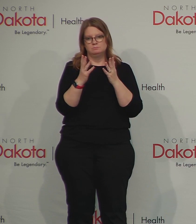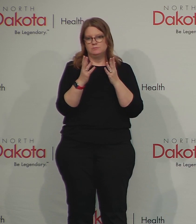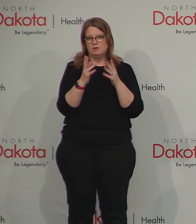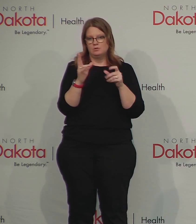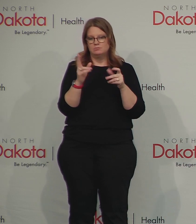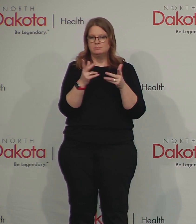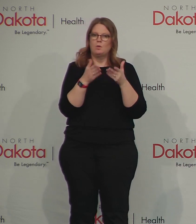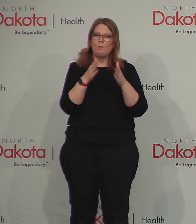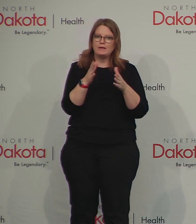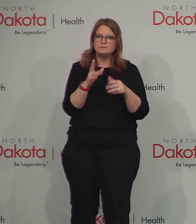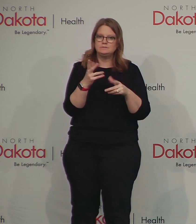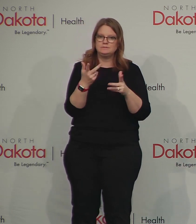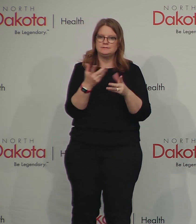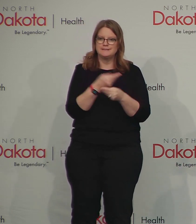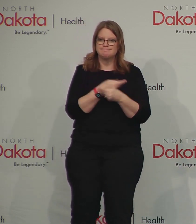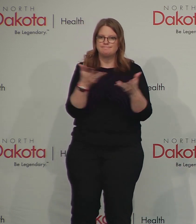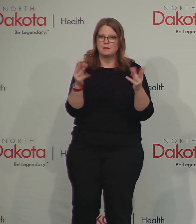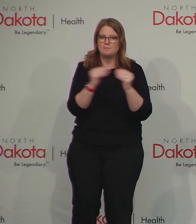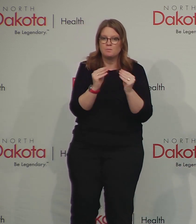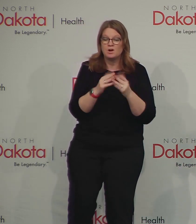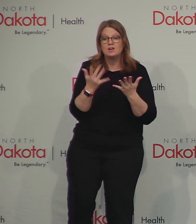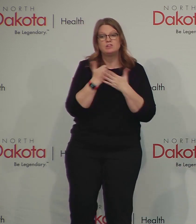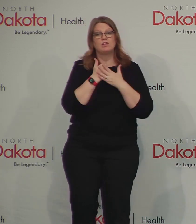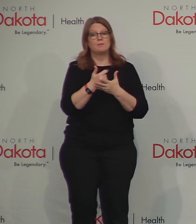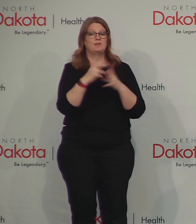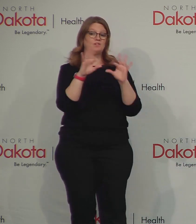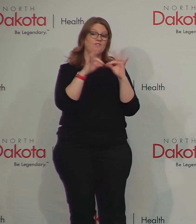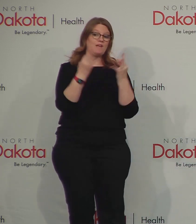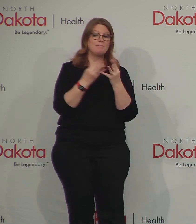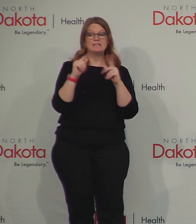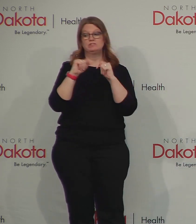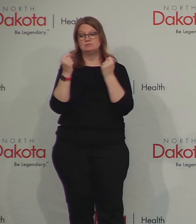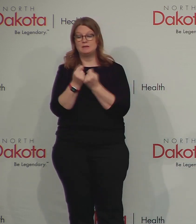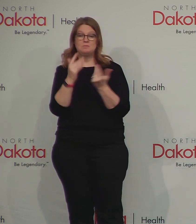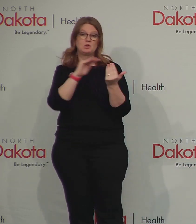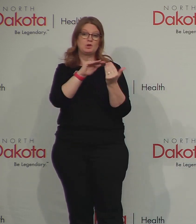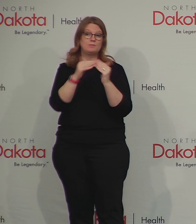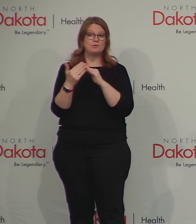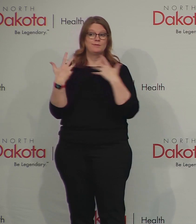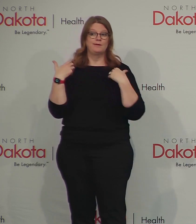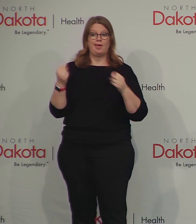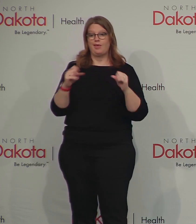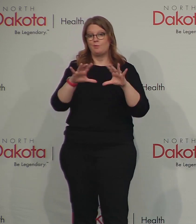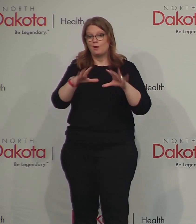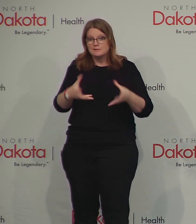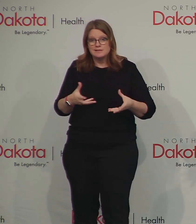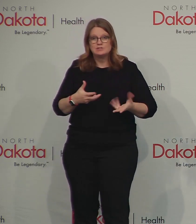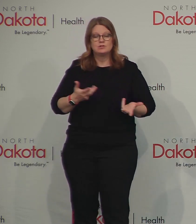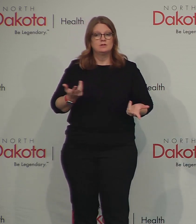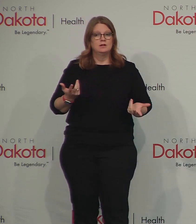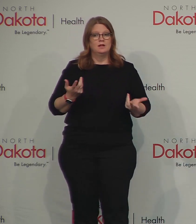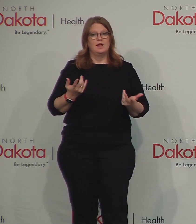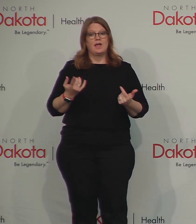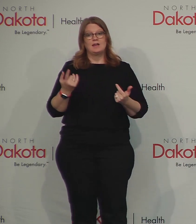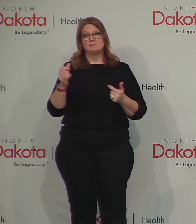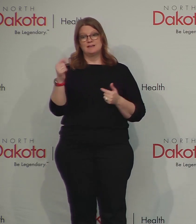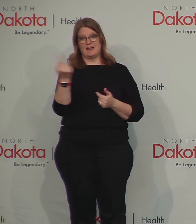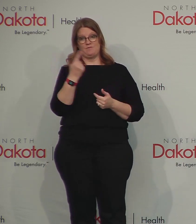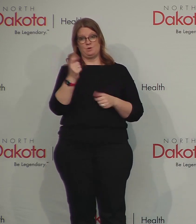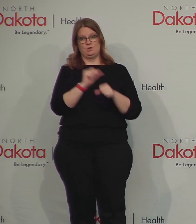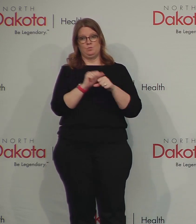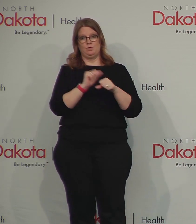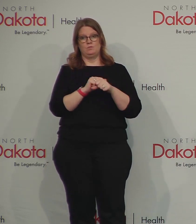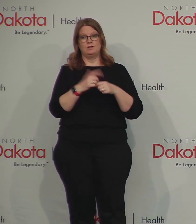service for yourself, your family, your team, your community, your health organization, and everybody you work with by